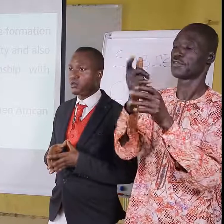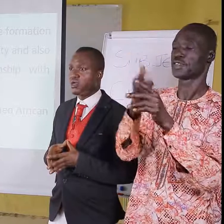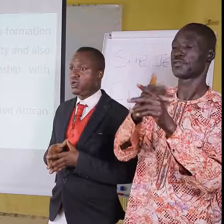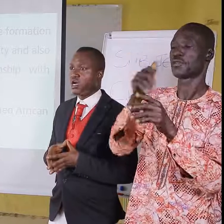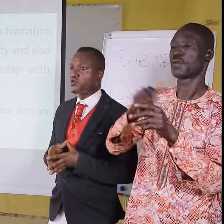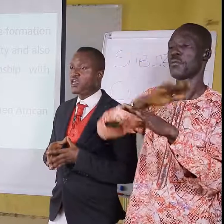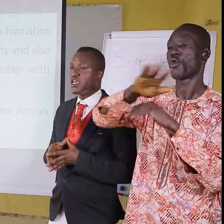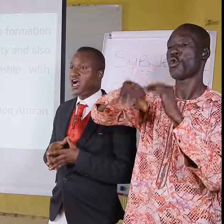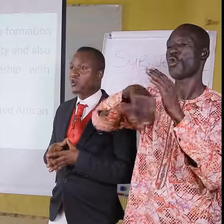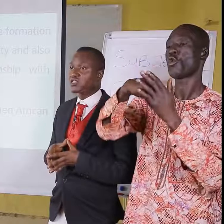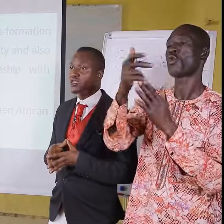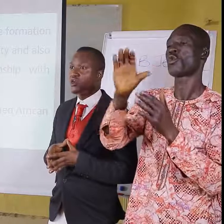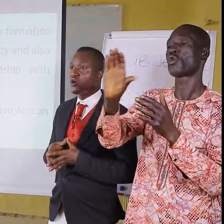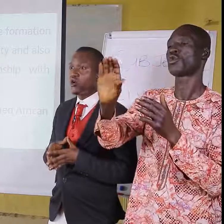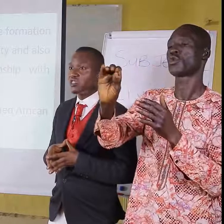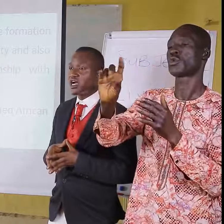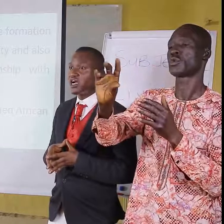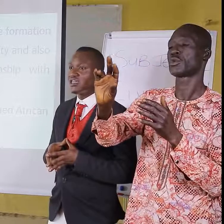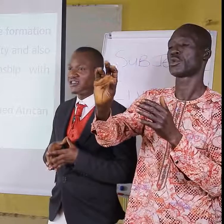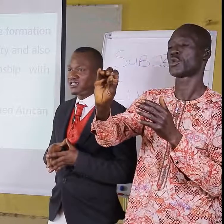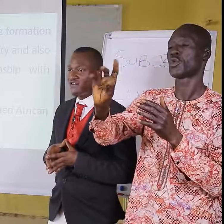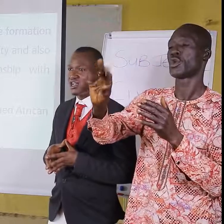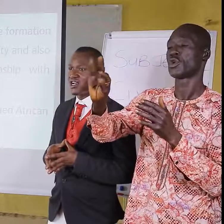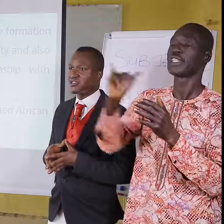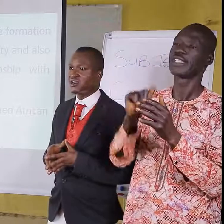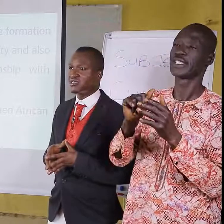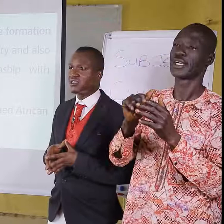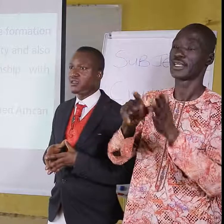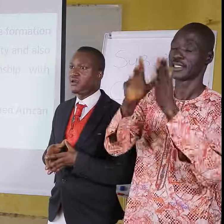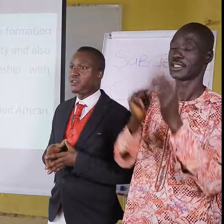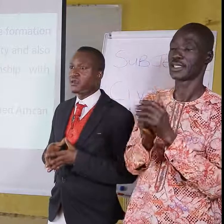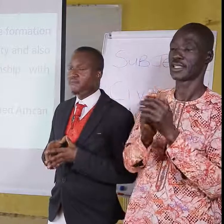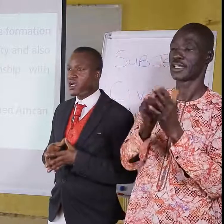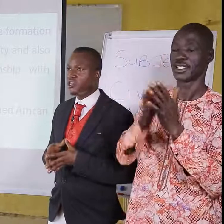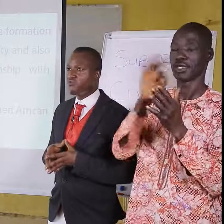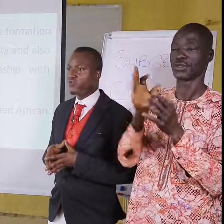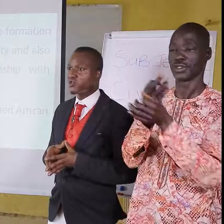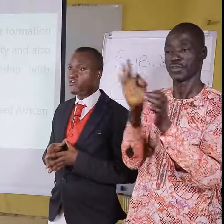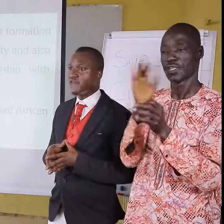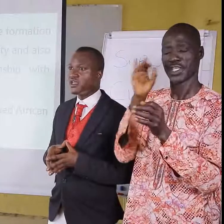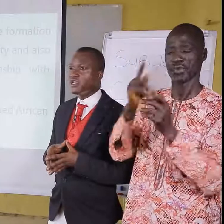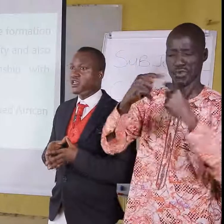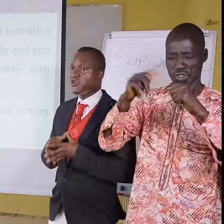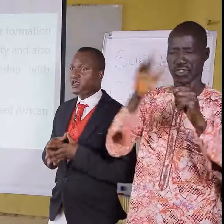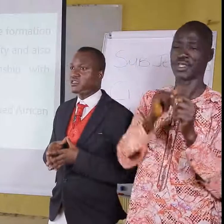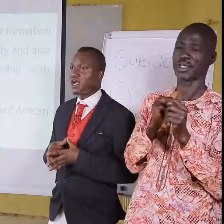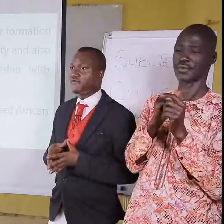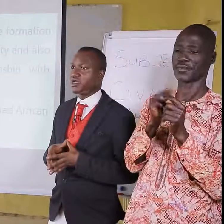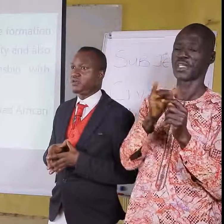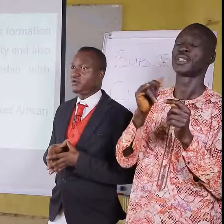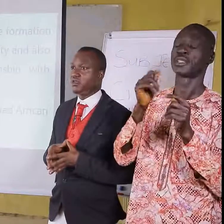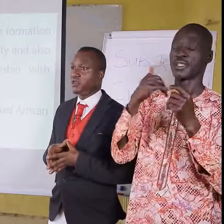oppression. And so he, alongside other great African nationalists, began this movement of having a